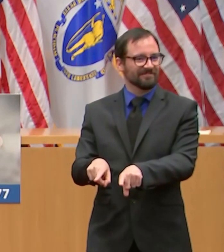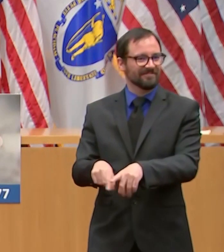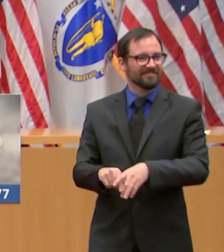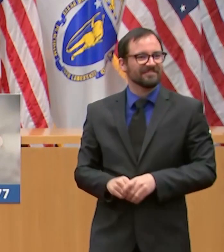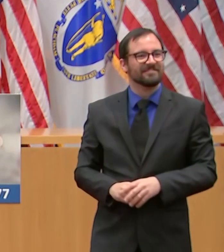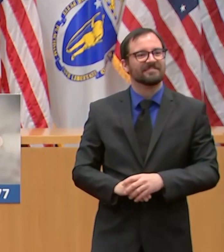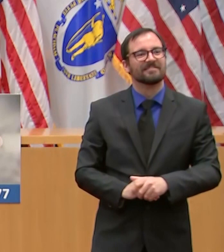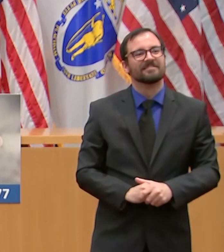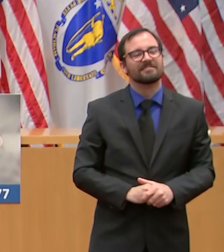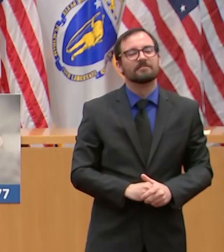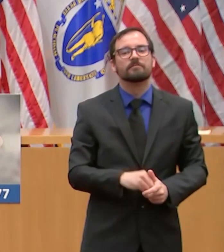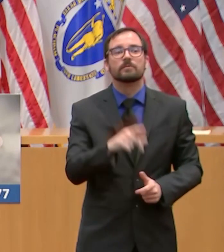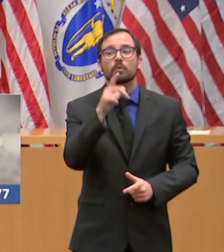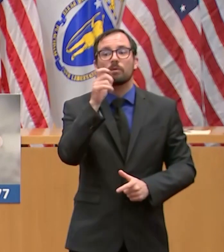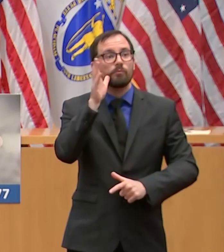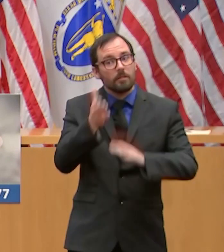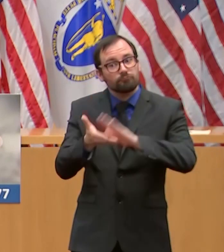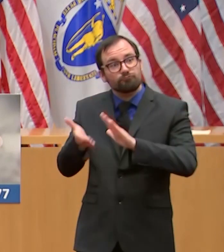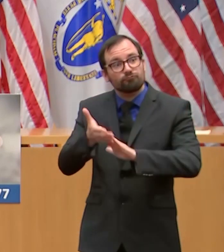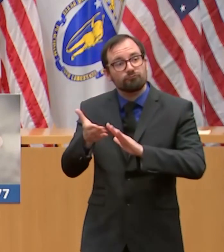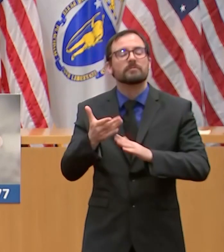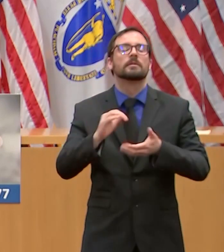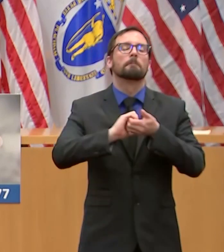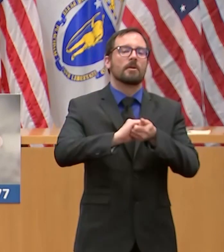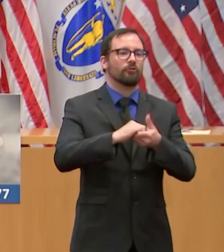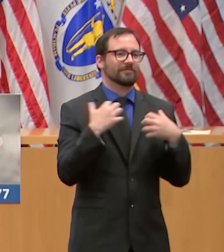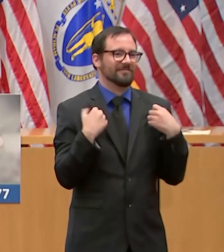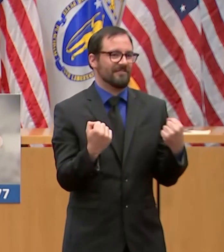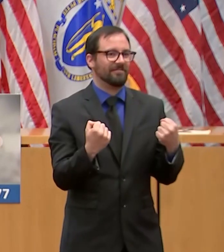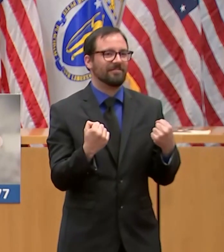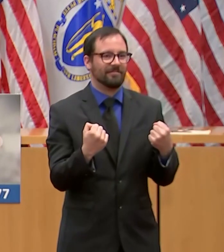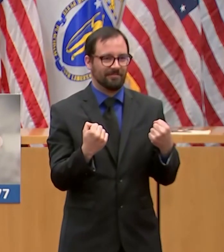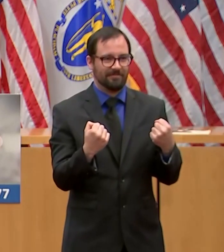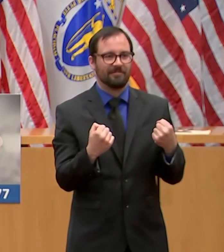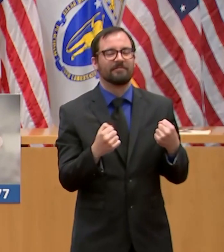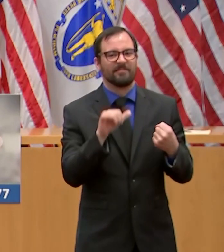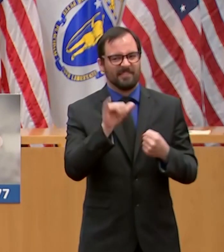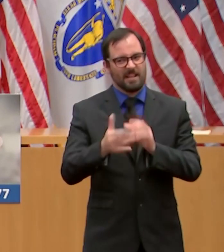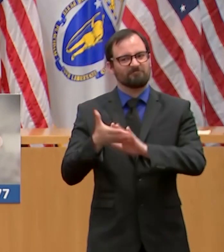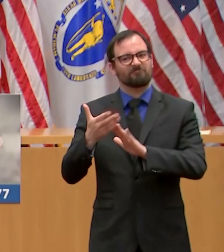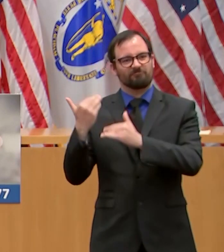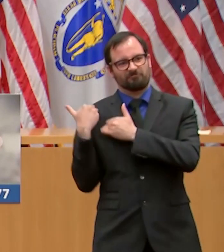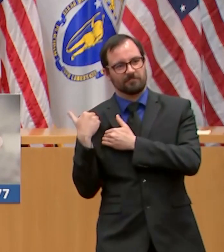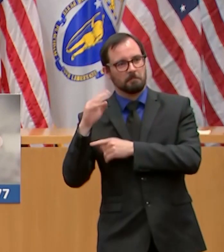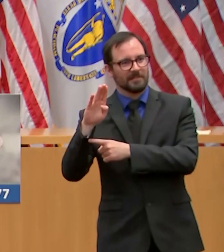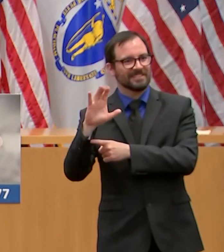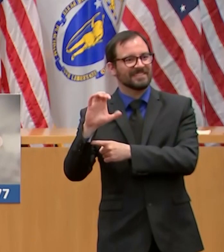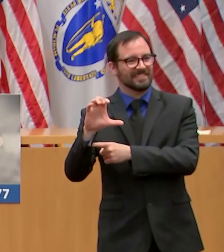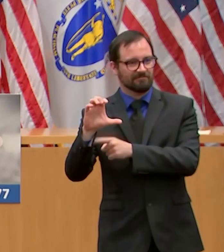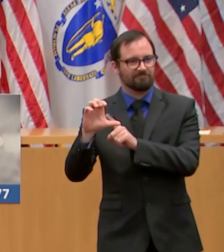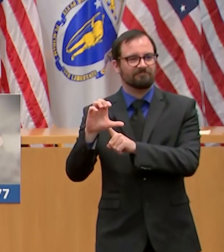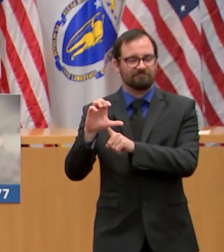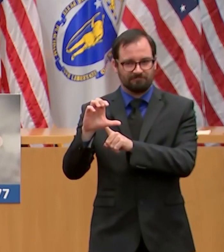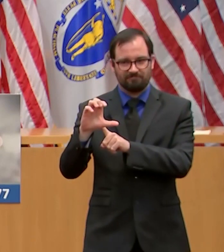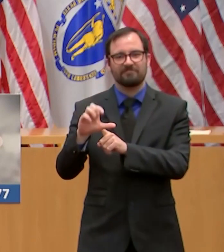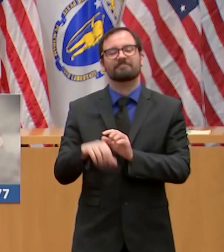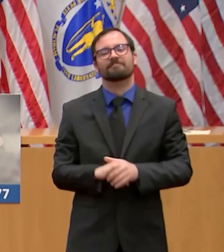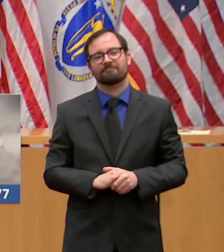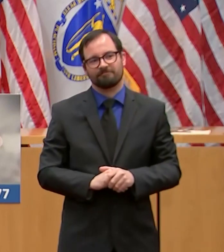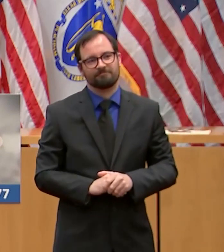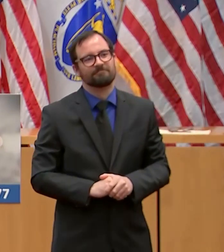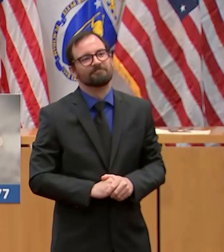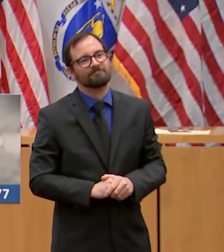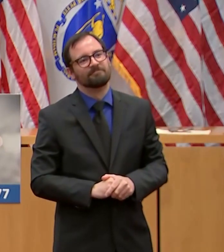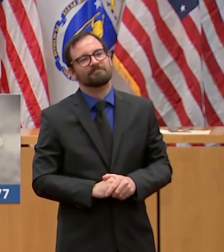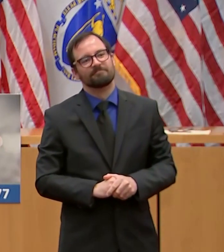Exhibition Center. As we all know, Partners has a huge footprint here in the Commonwealth, and the hospitals in its network, Mass General